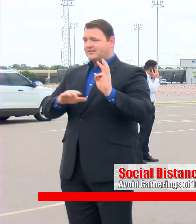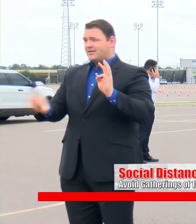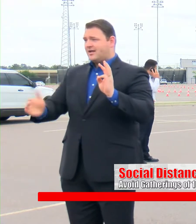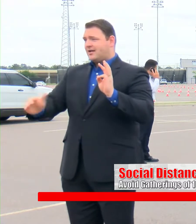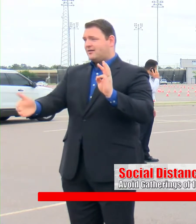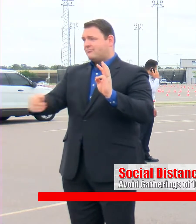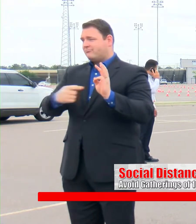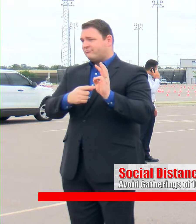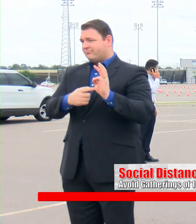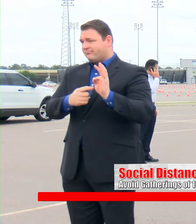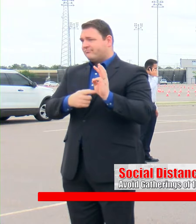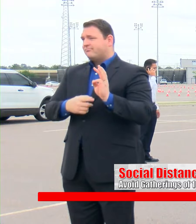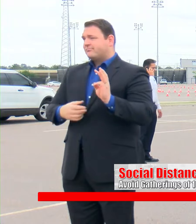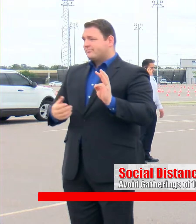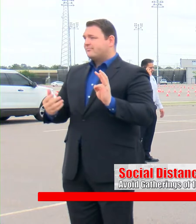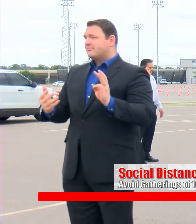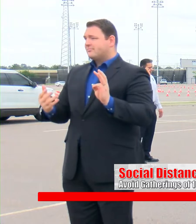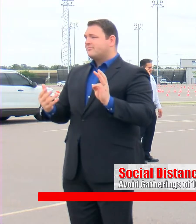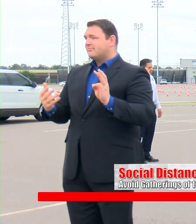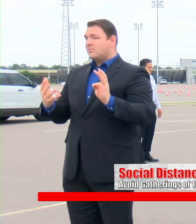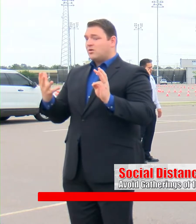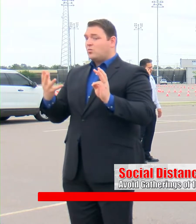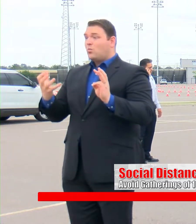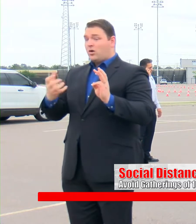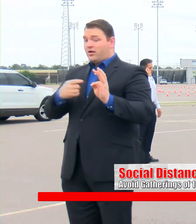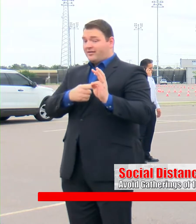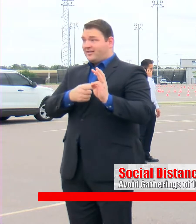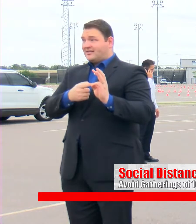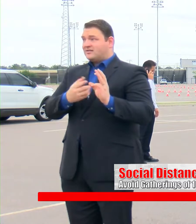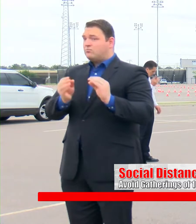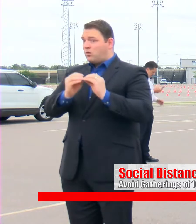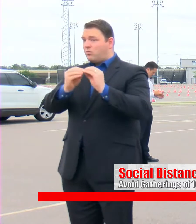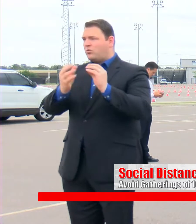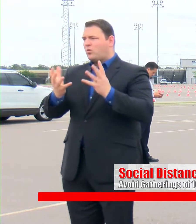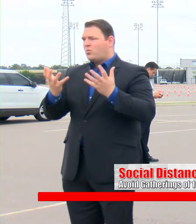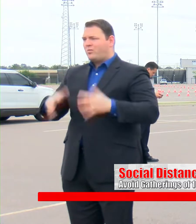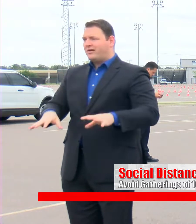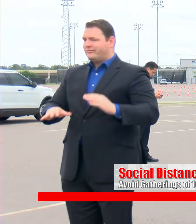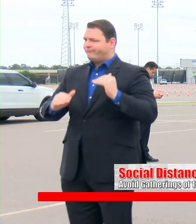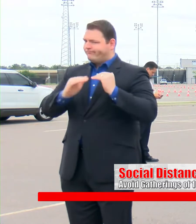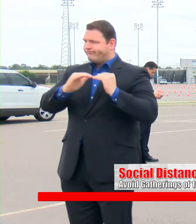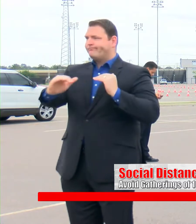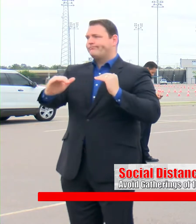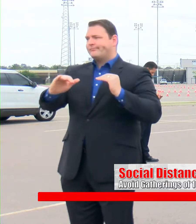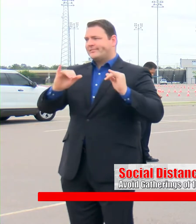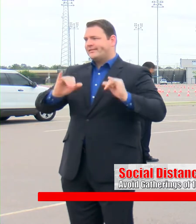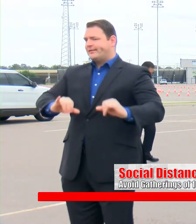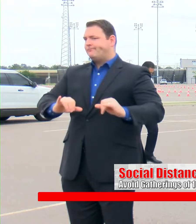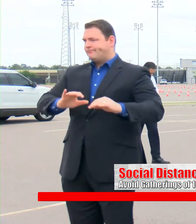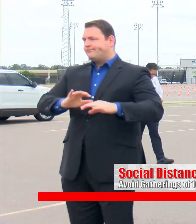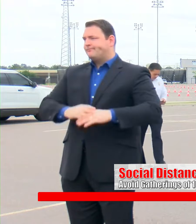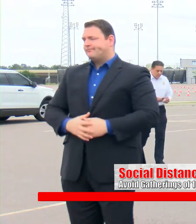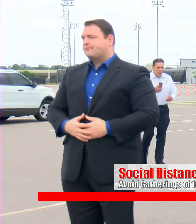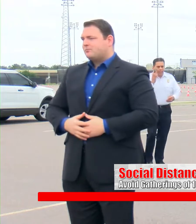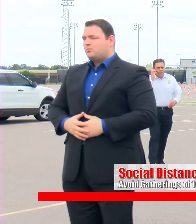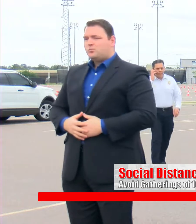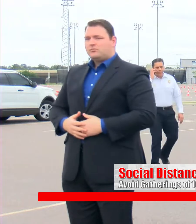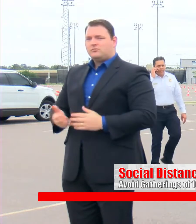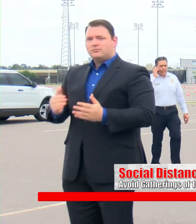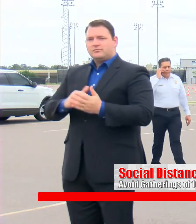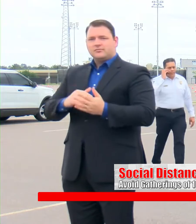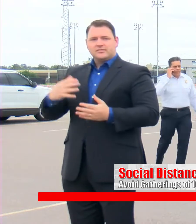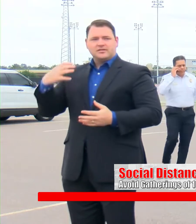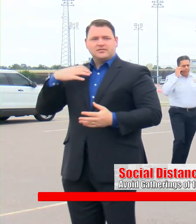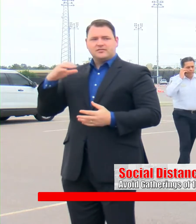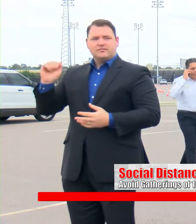want to continue to do everything we can so that that number doesn't increase and hold the line. So let me now bring up Chief Acevedo.